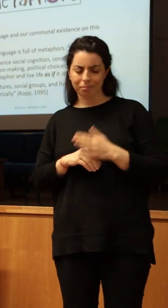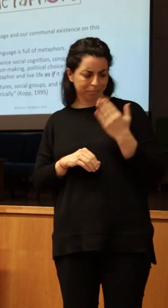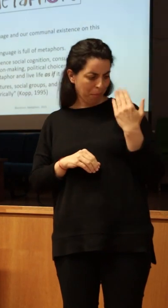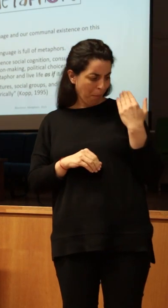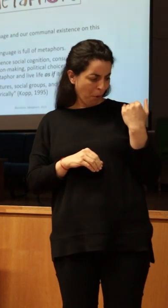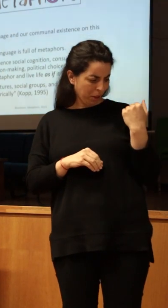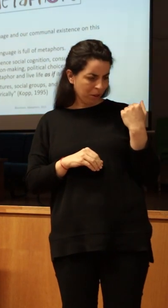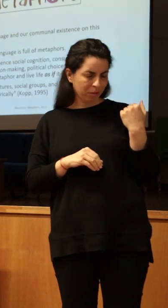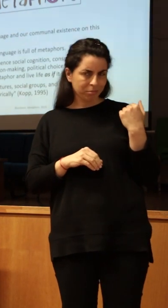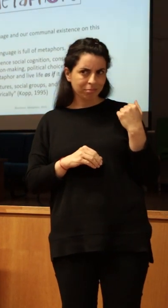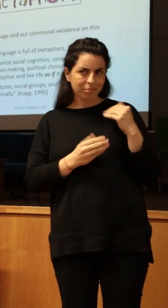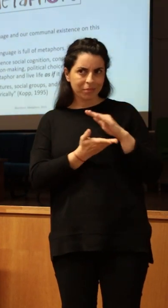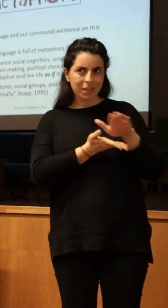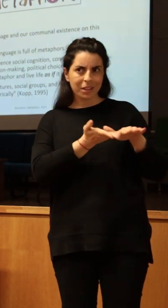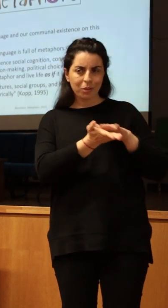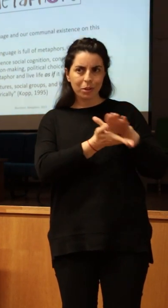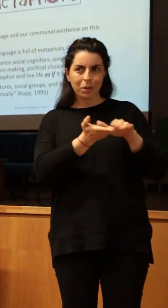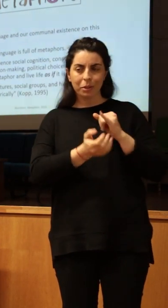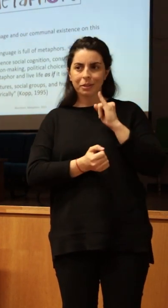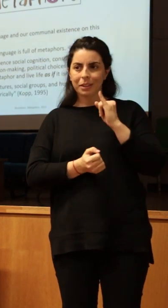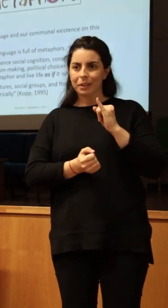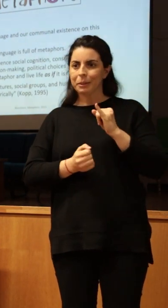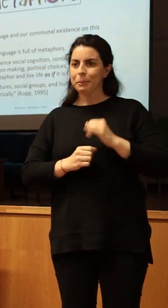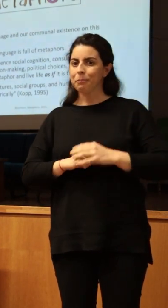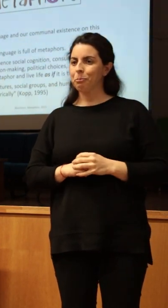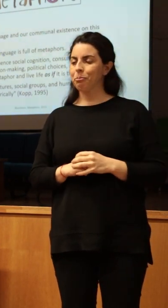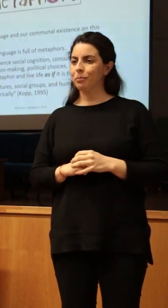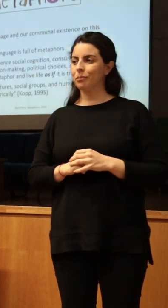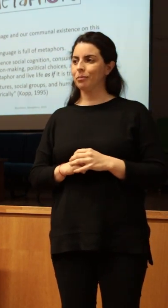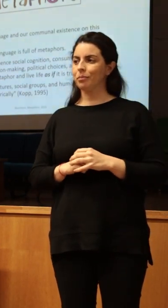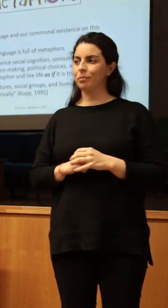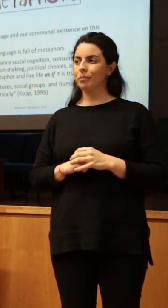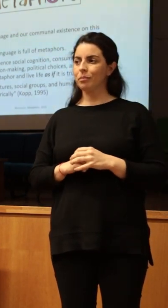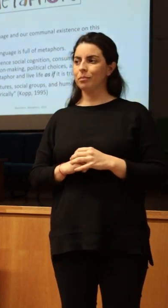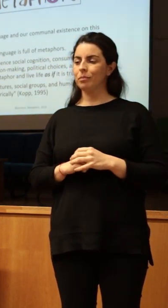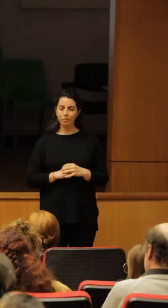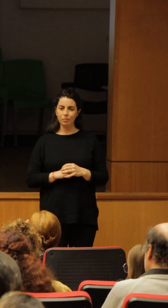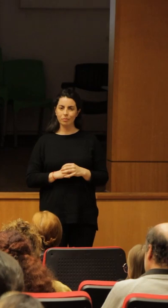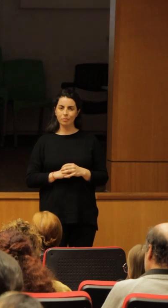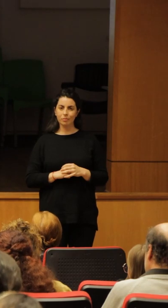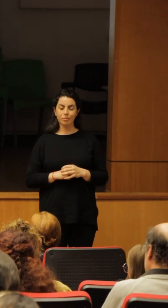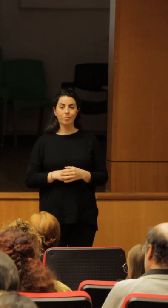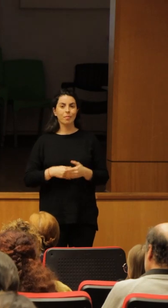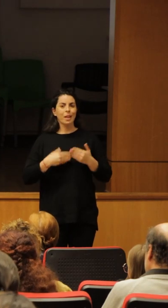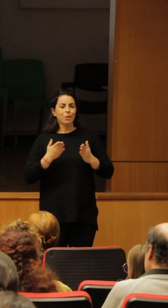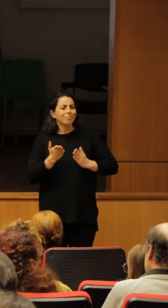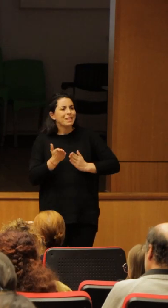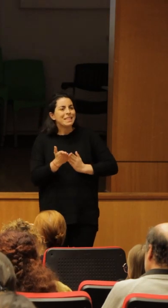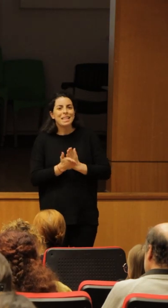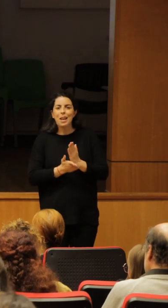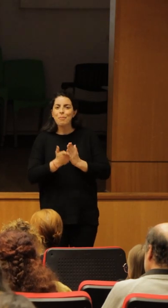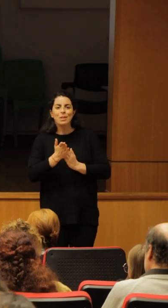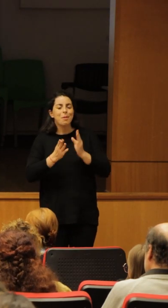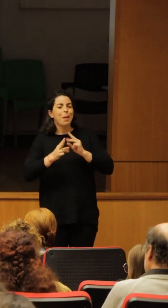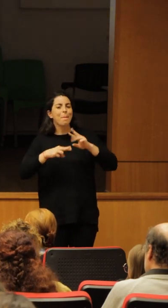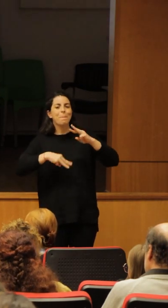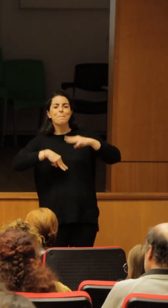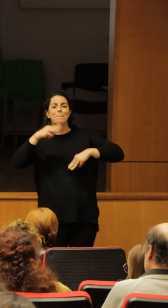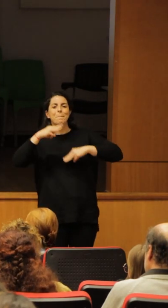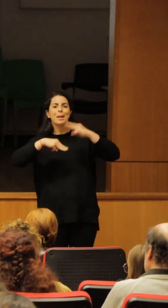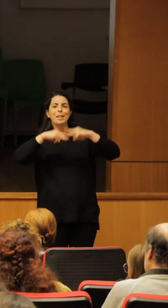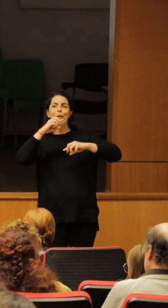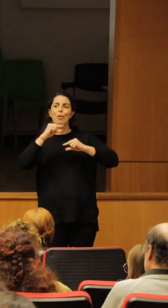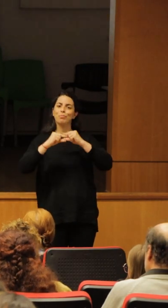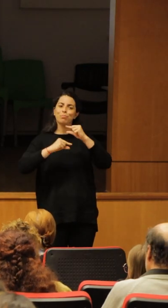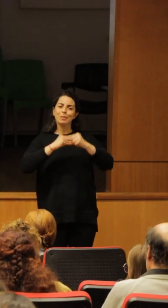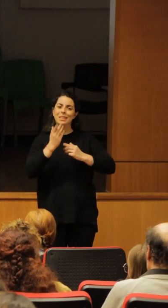eso. So now we start building the metaphor. So this is the most, like, that's a part of the life. Entonces vamos construyendo la metáfora, ¿no?